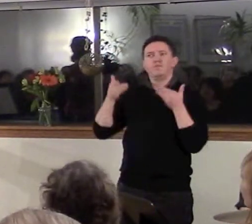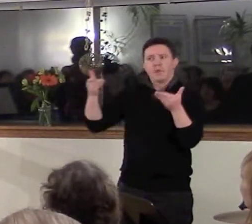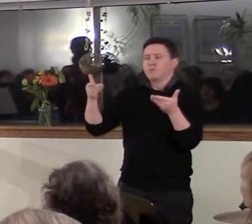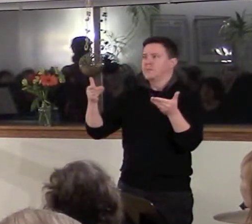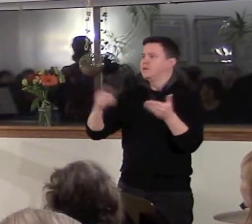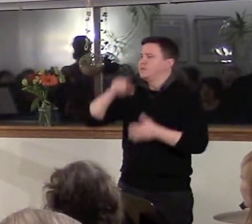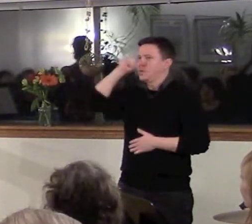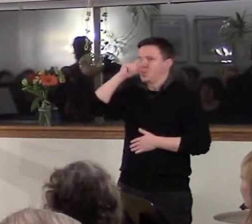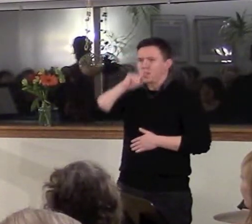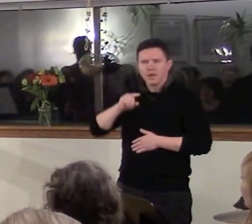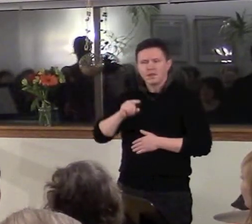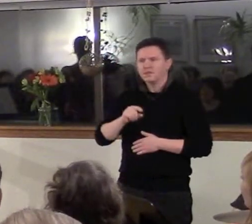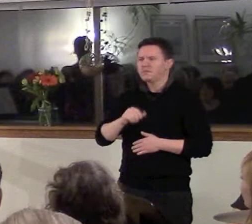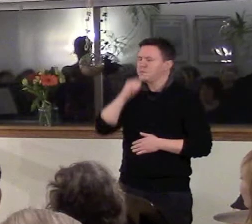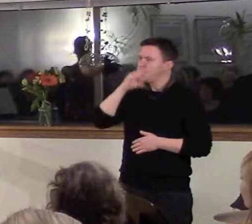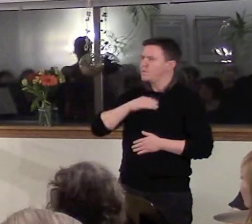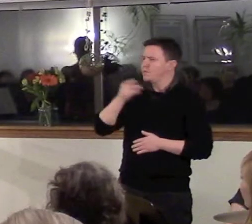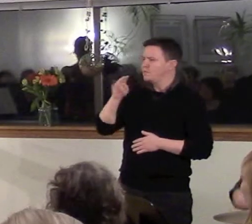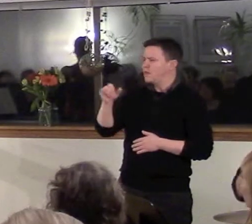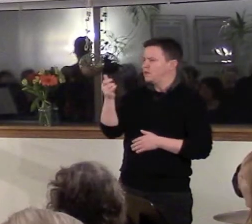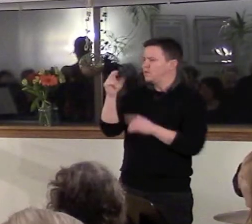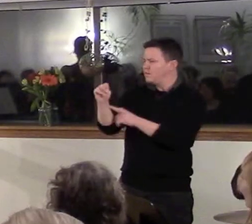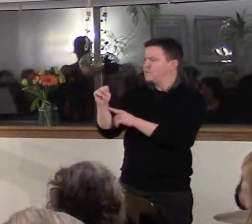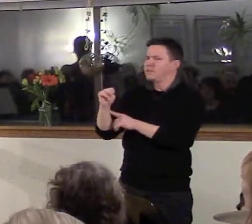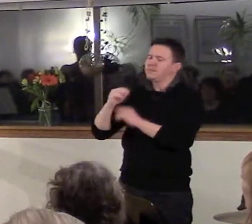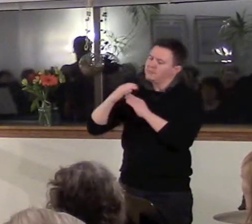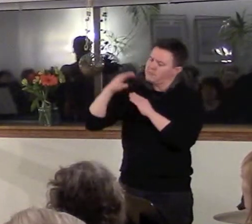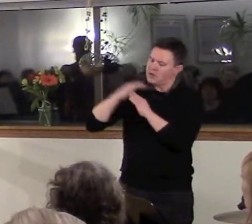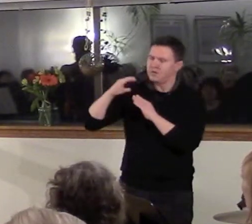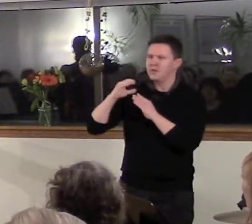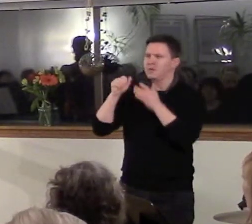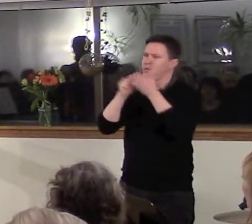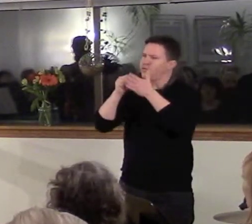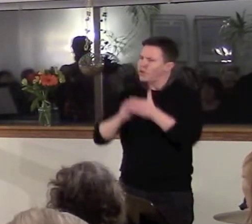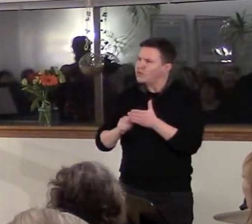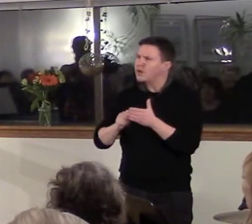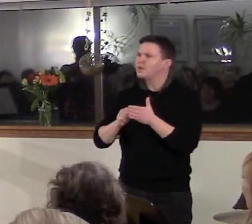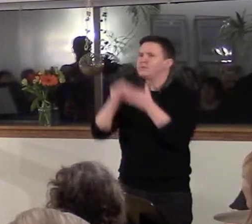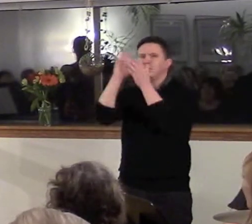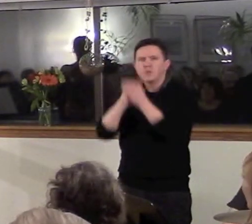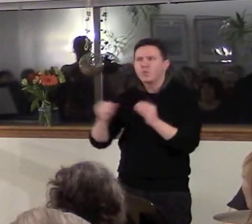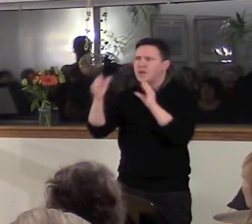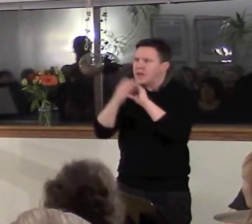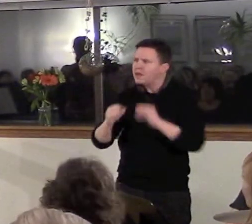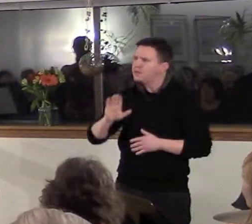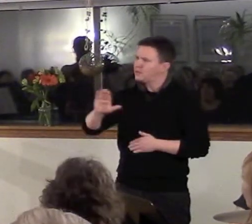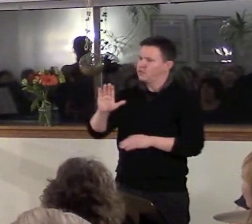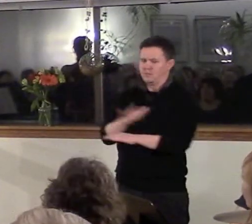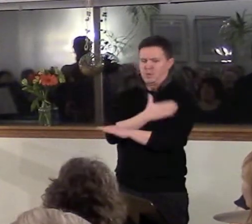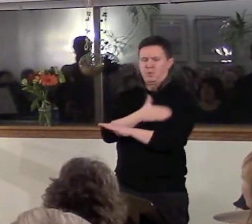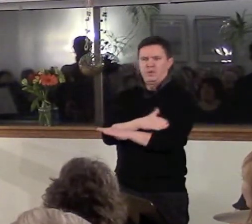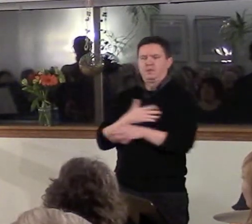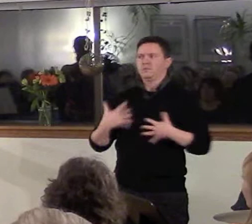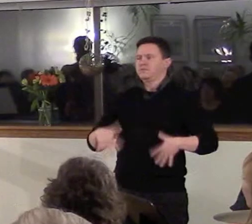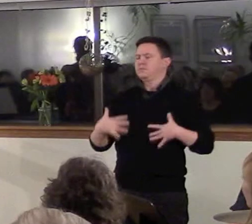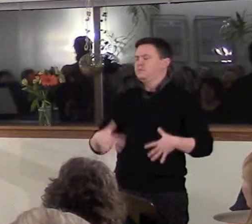She's a phenomenal storyteller and songwriter, and her music just